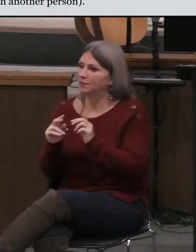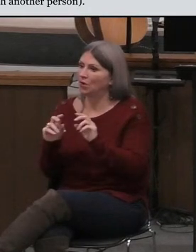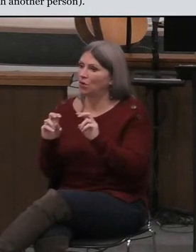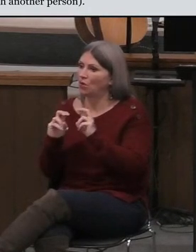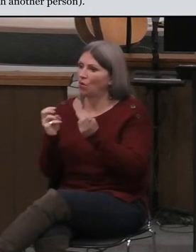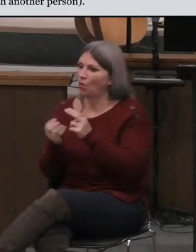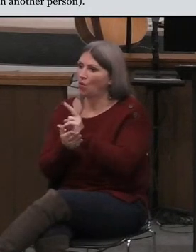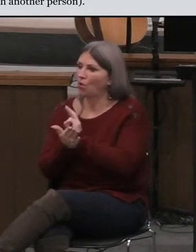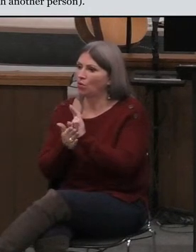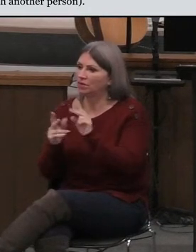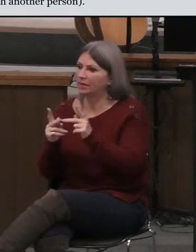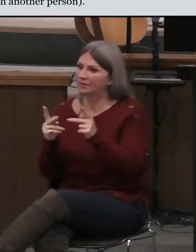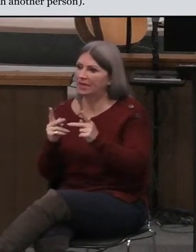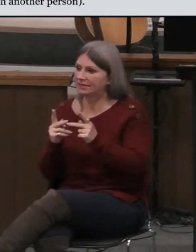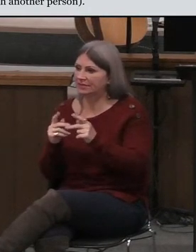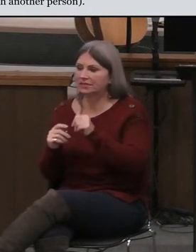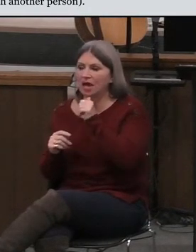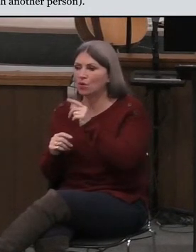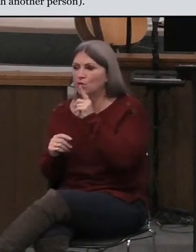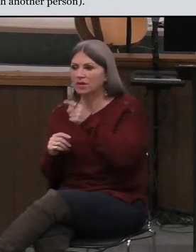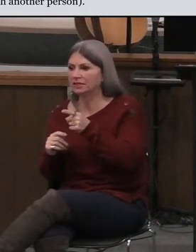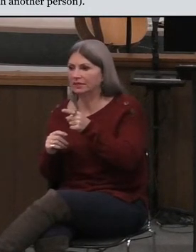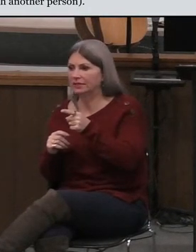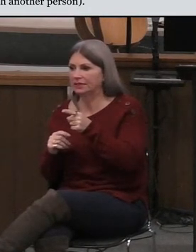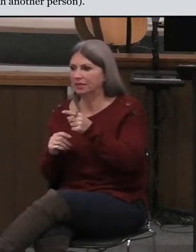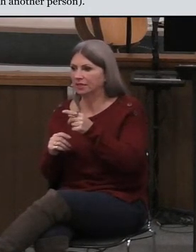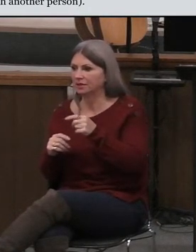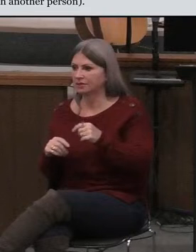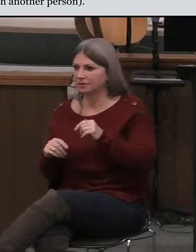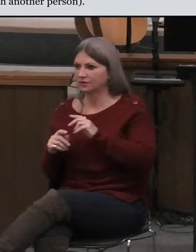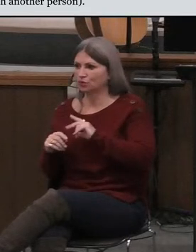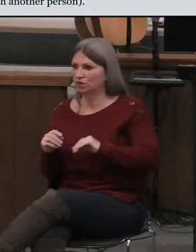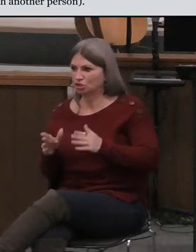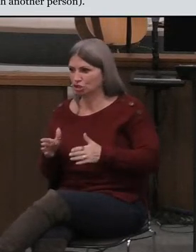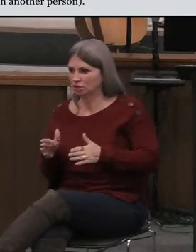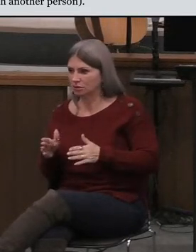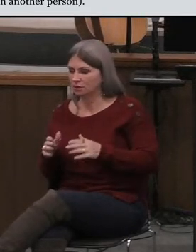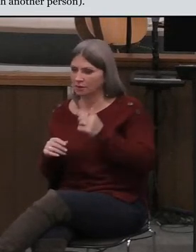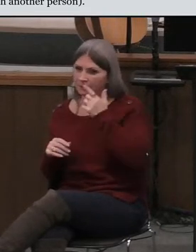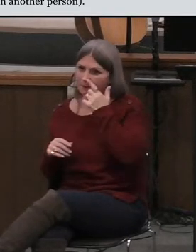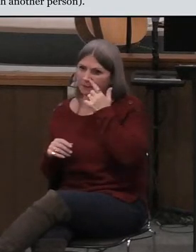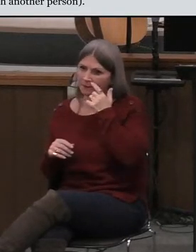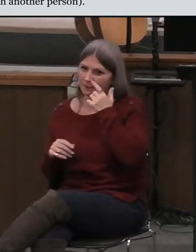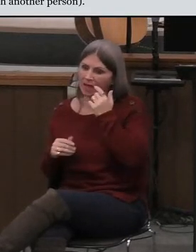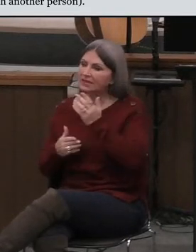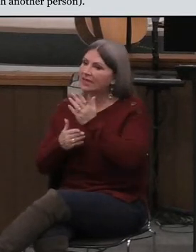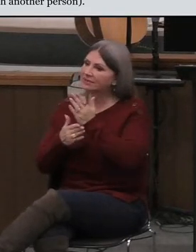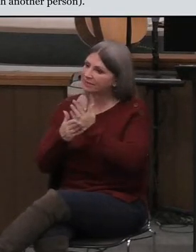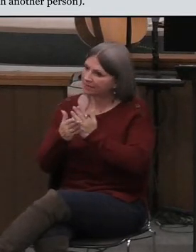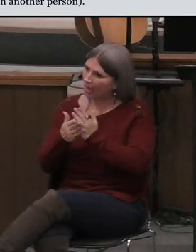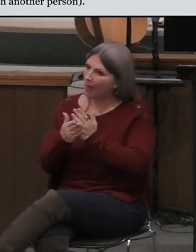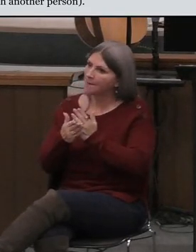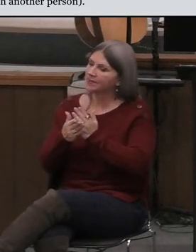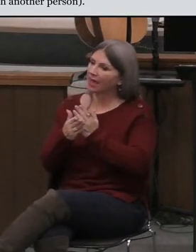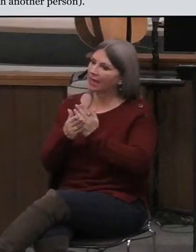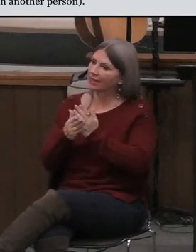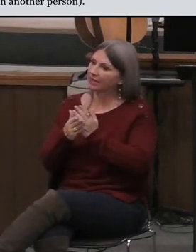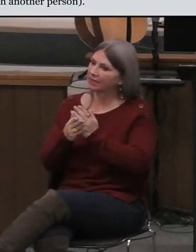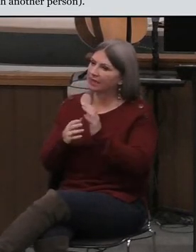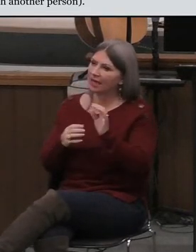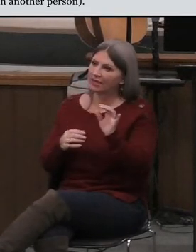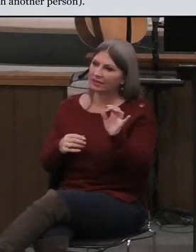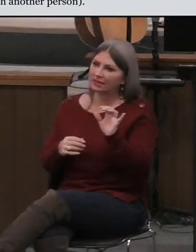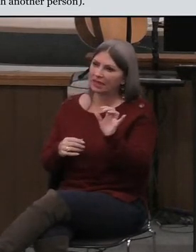which bring tranquility or a sense of belonging, or in spiritual movements, such as the liver